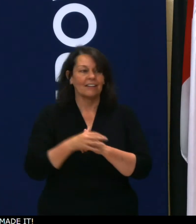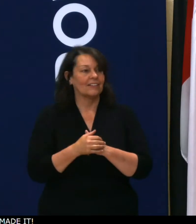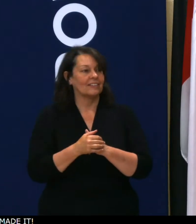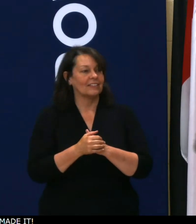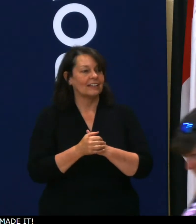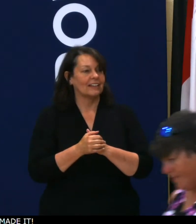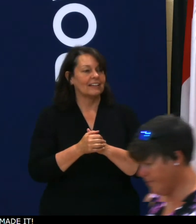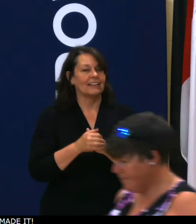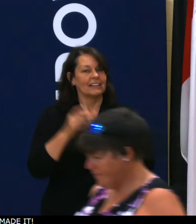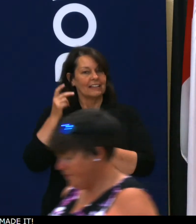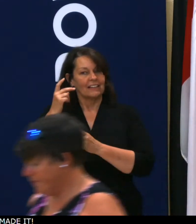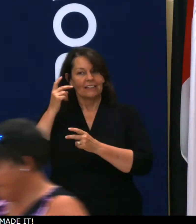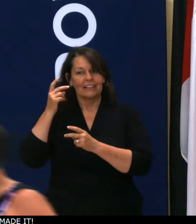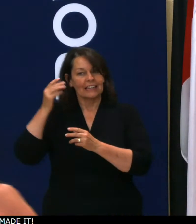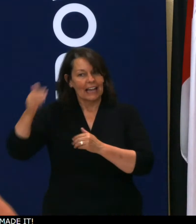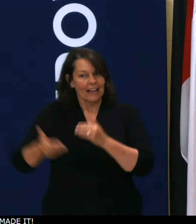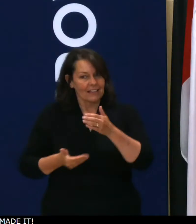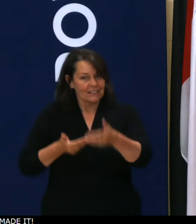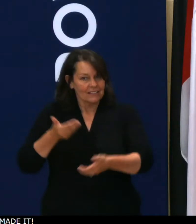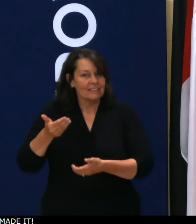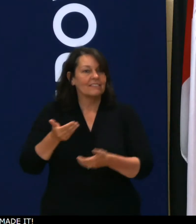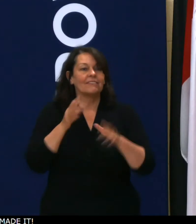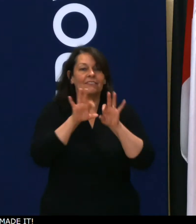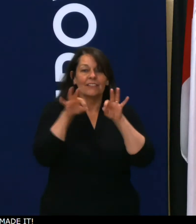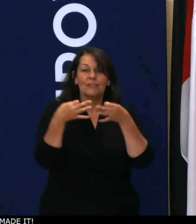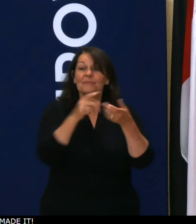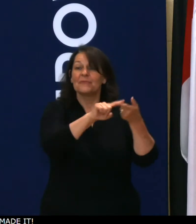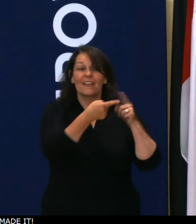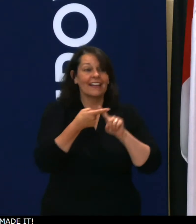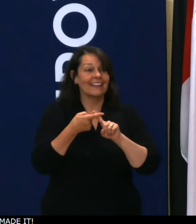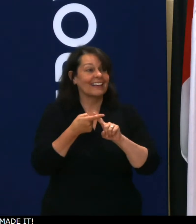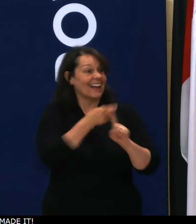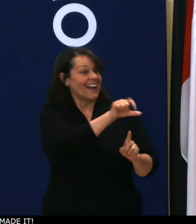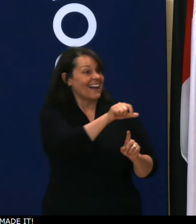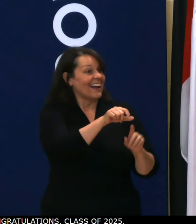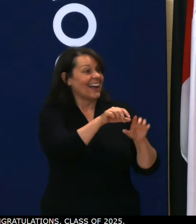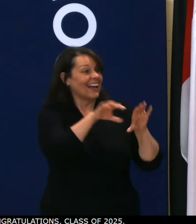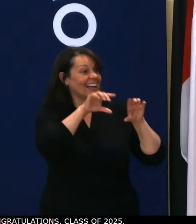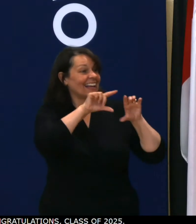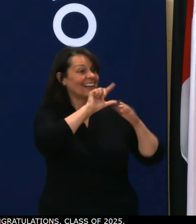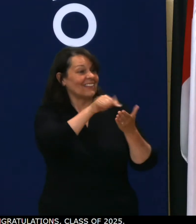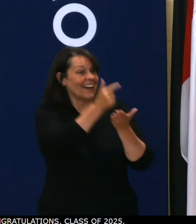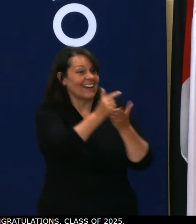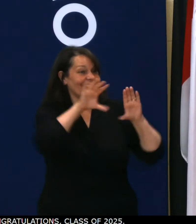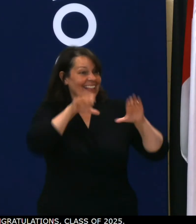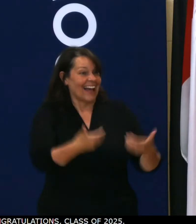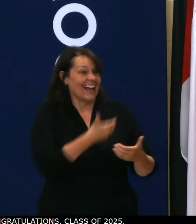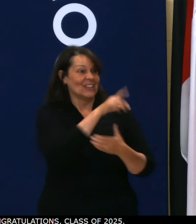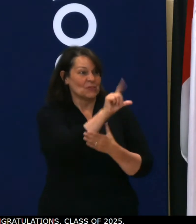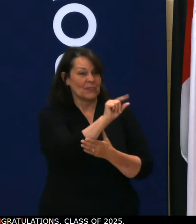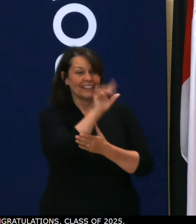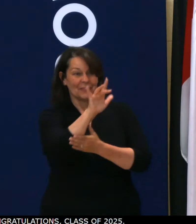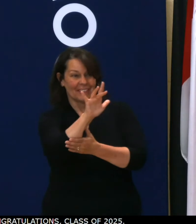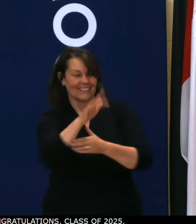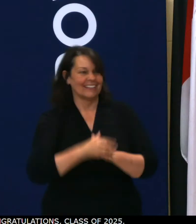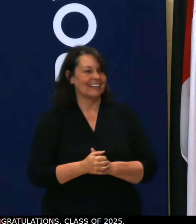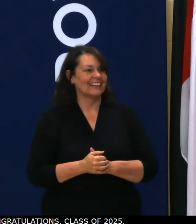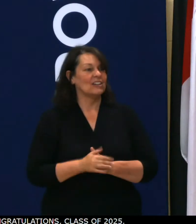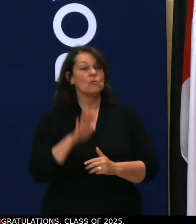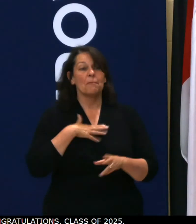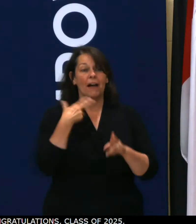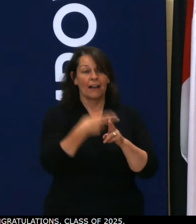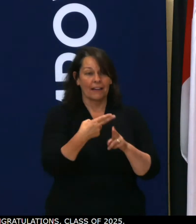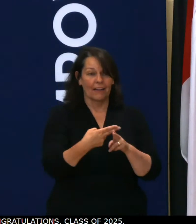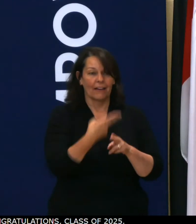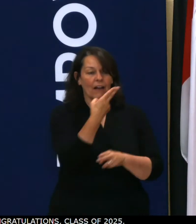distinguished state guests, family and friends, and my fellow graduating class of 2025. My name